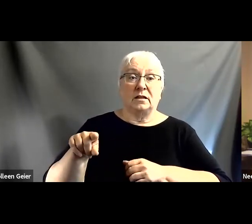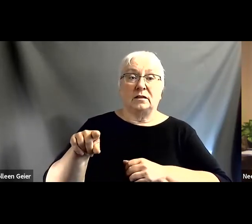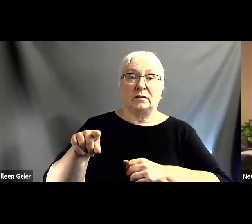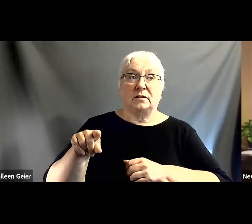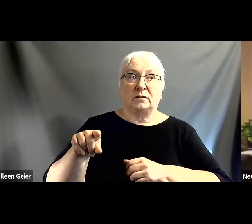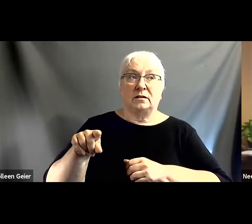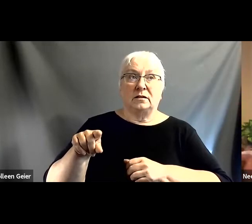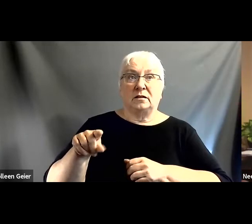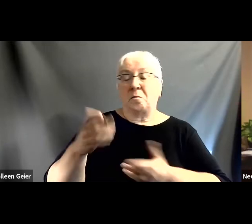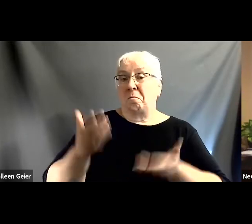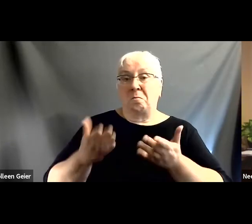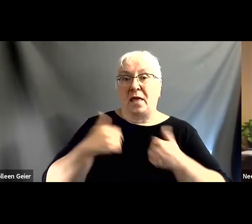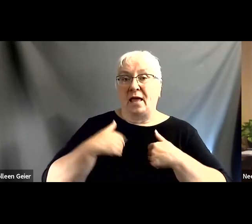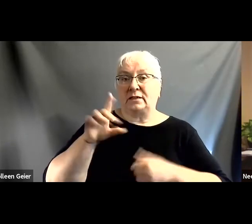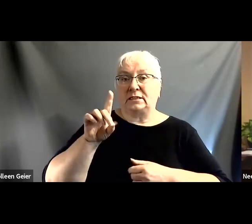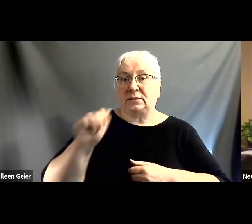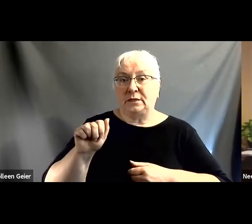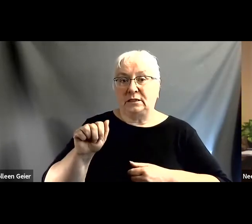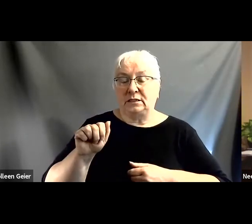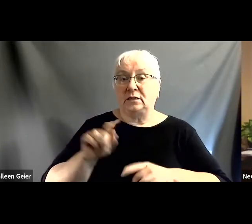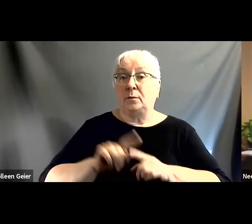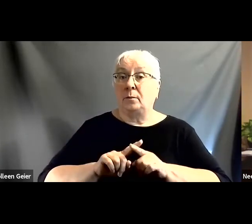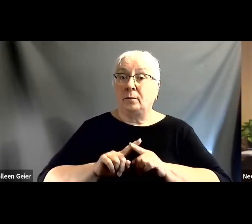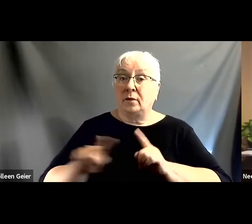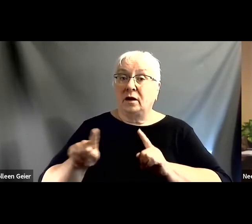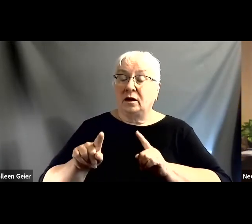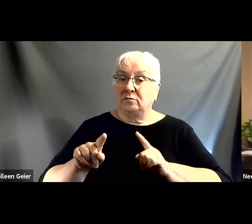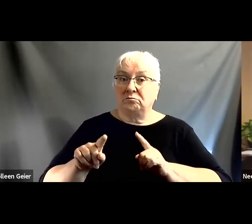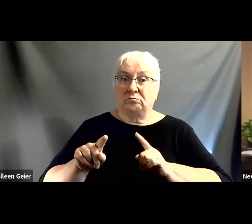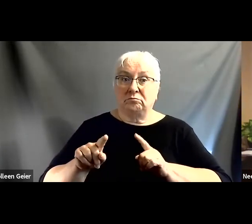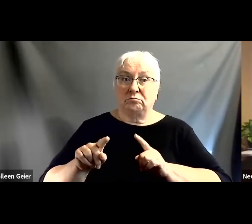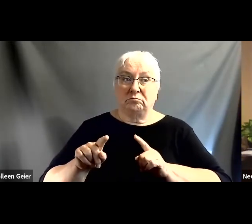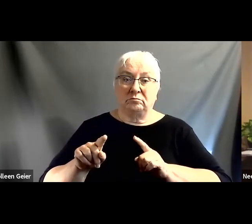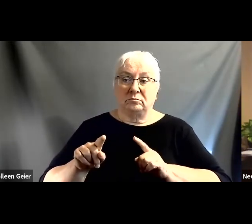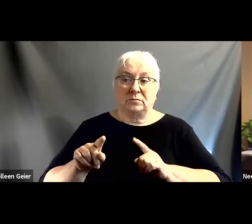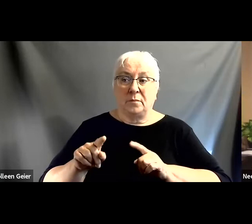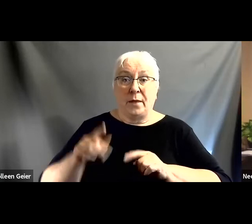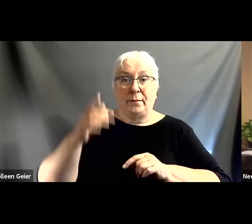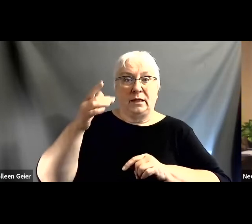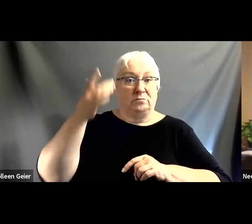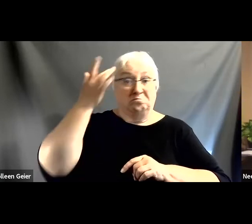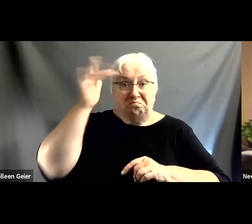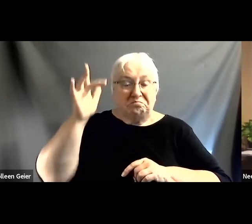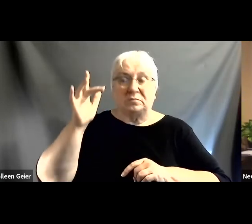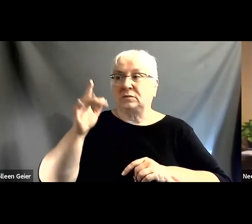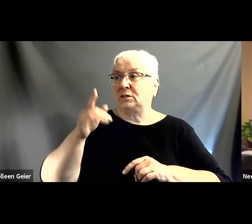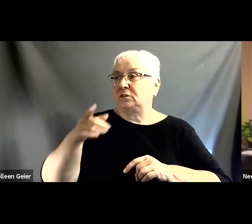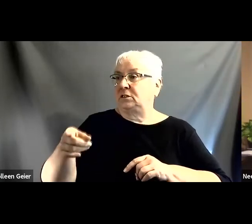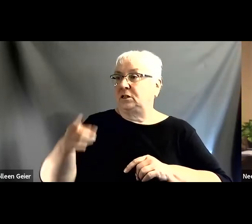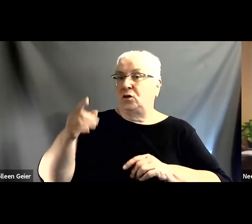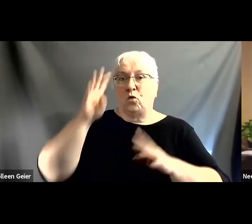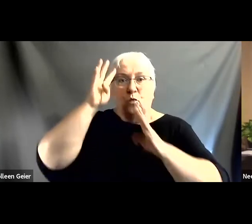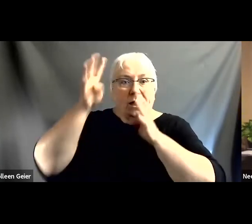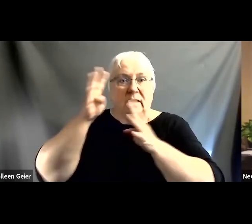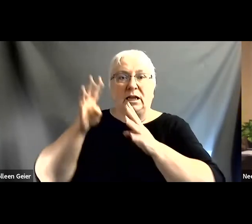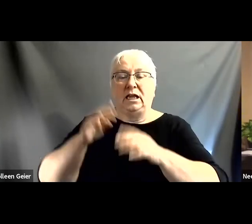more sophisticated than those of us who have the abilities. And we do not realize that,